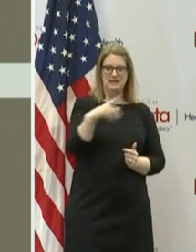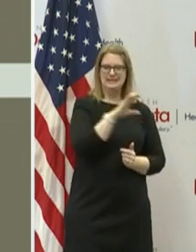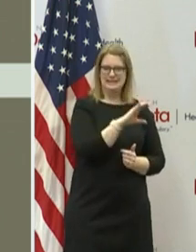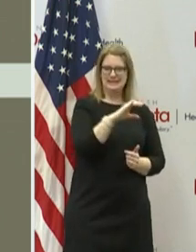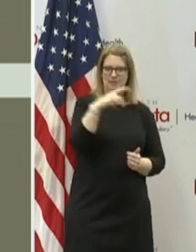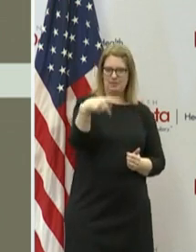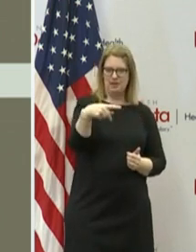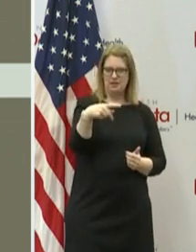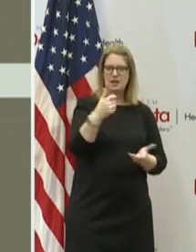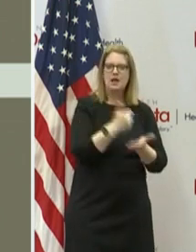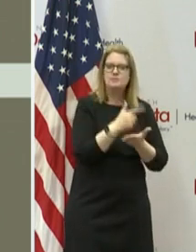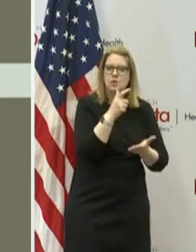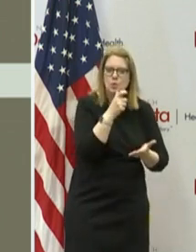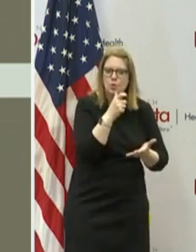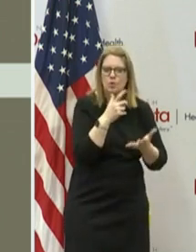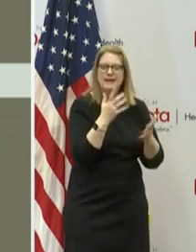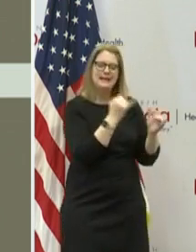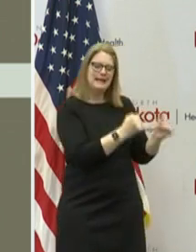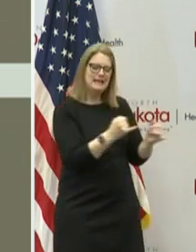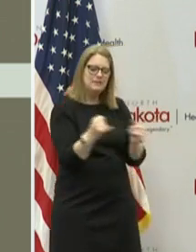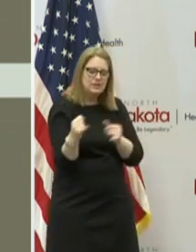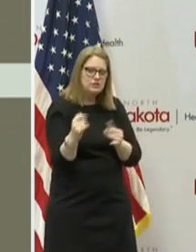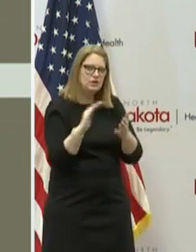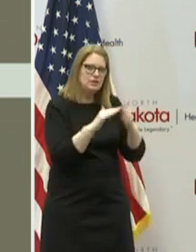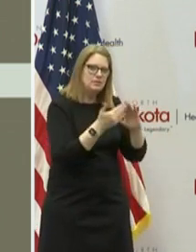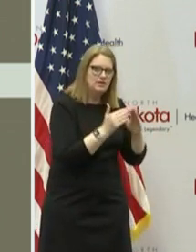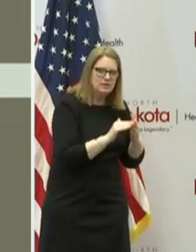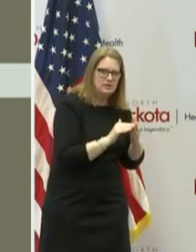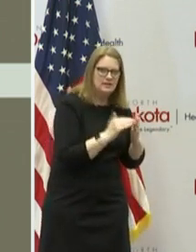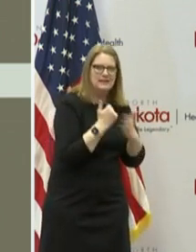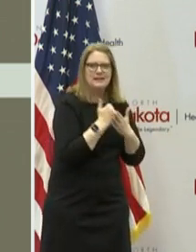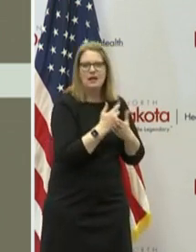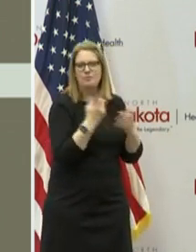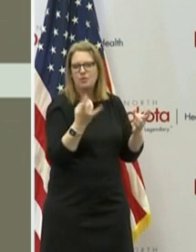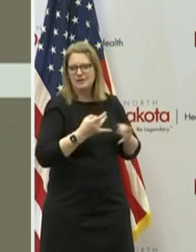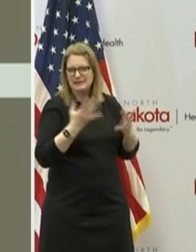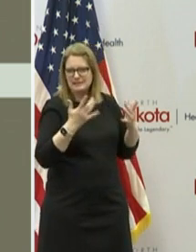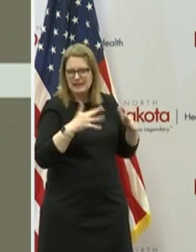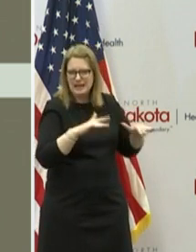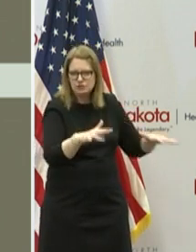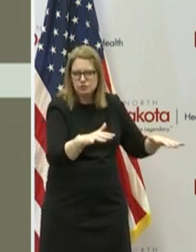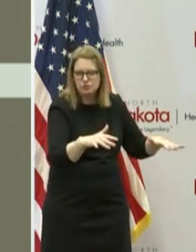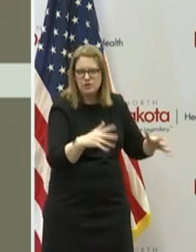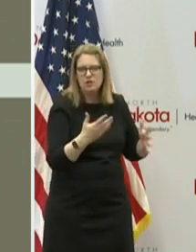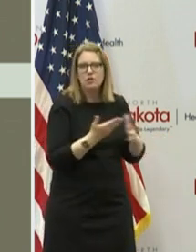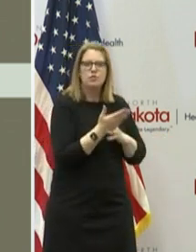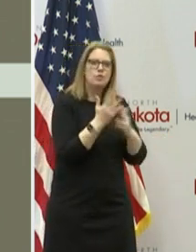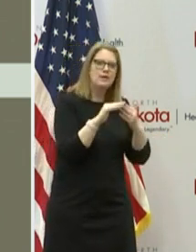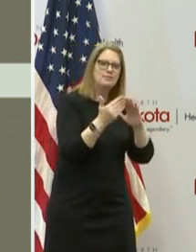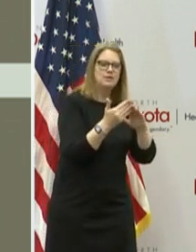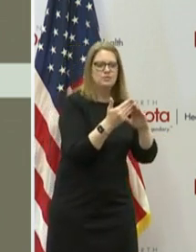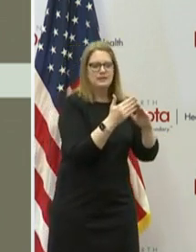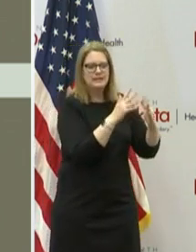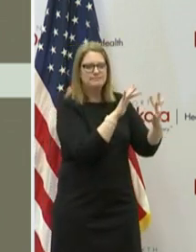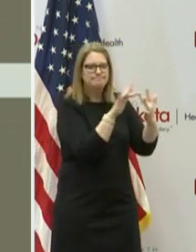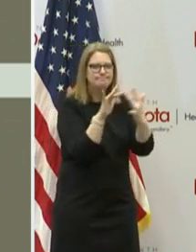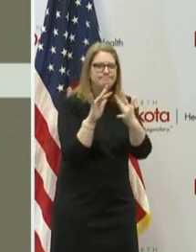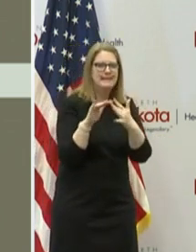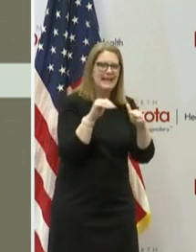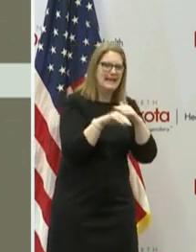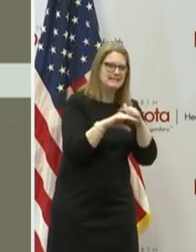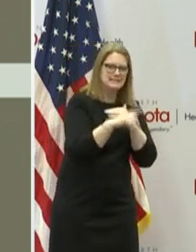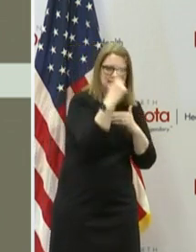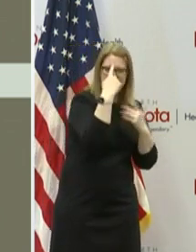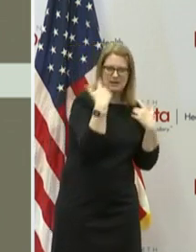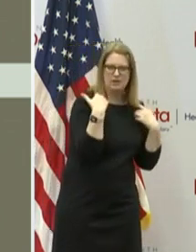CCP helps individuals and communities recover from natural and human-caused disasters through community outreach and access to mental health